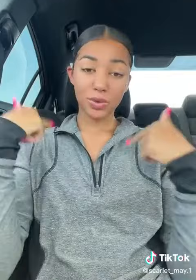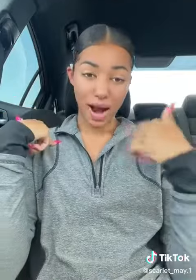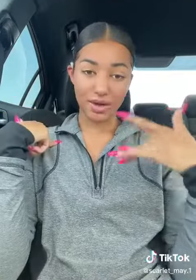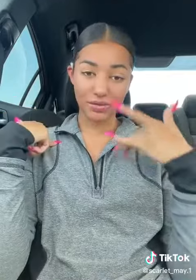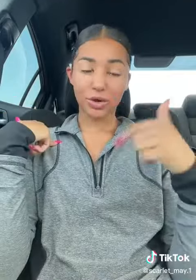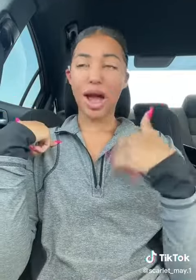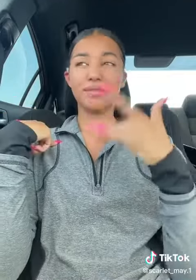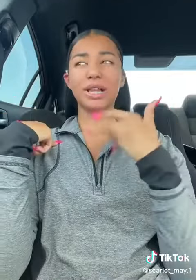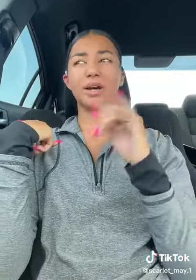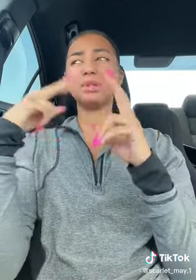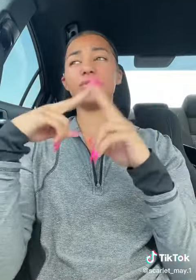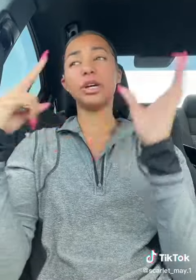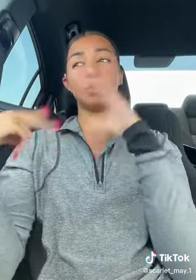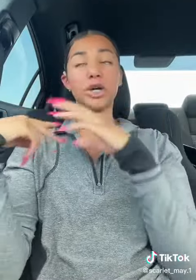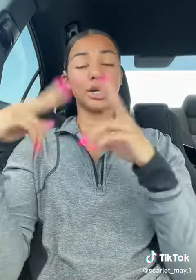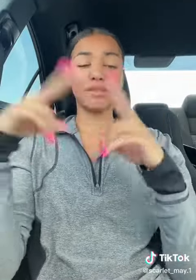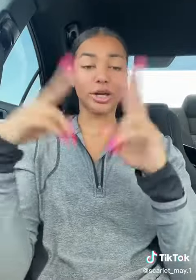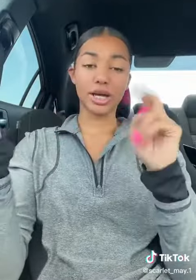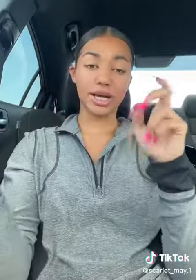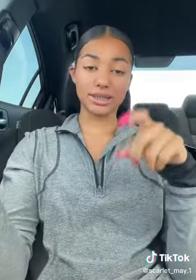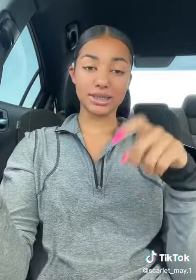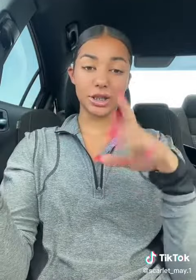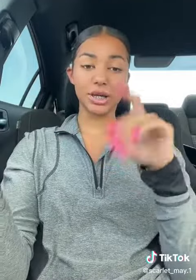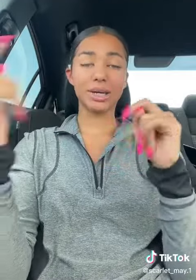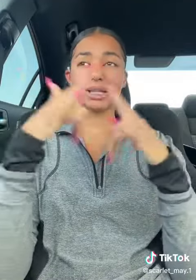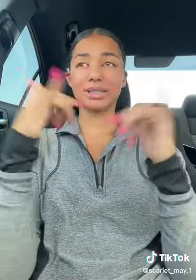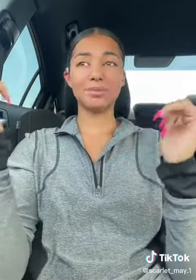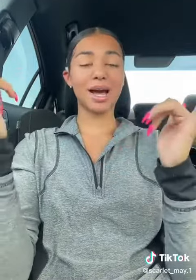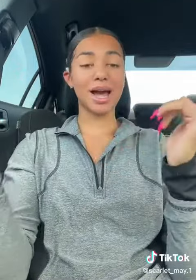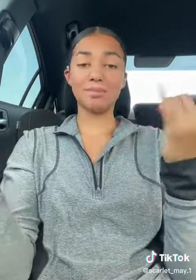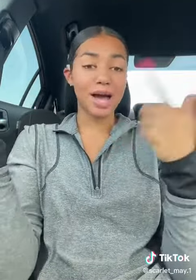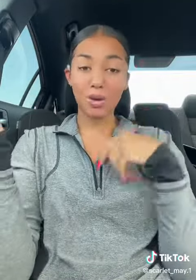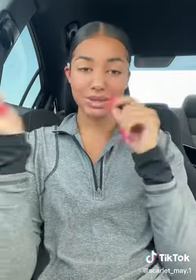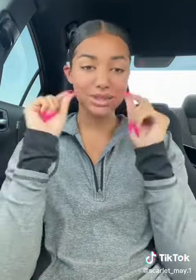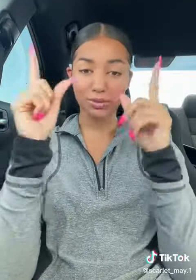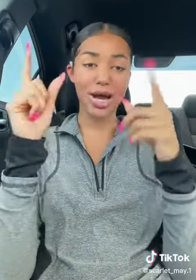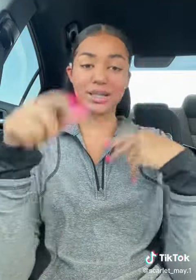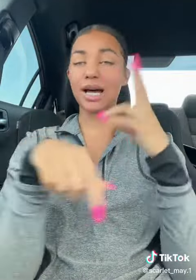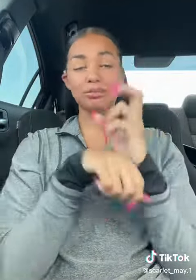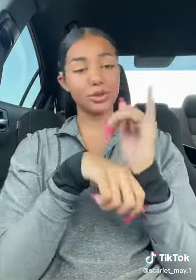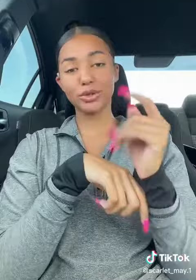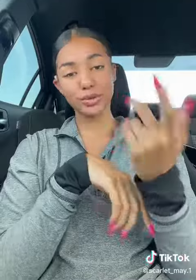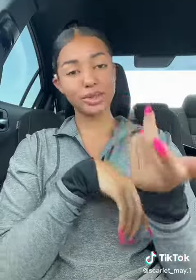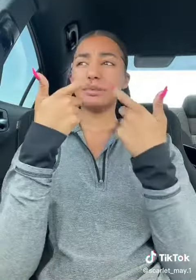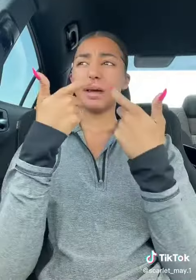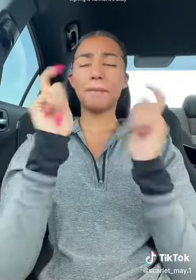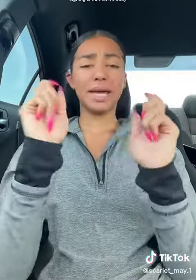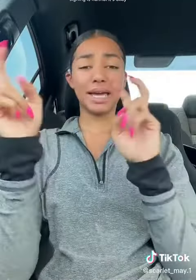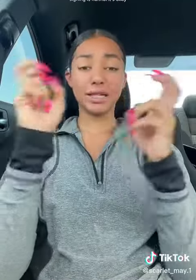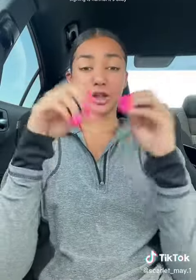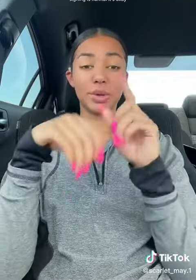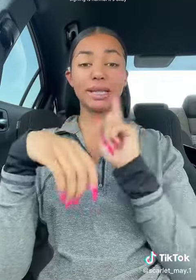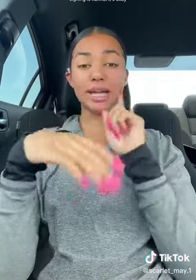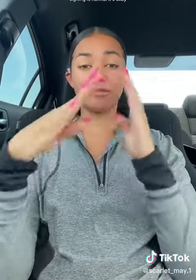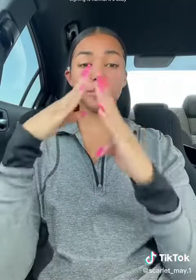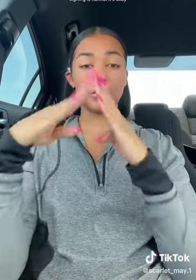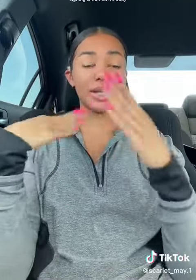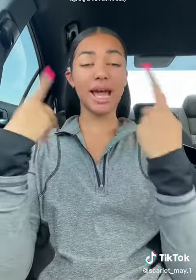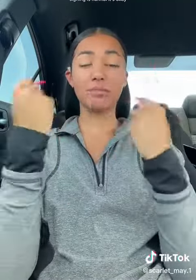I feel? I feel like it was very weird and very unnecessary, but at the same time, I wasn't surprised. I'm used to it. It's been a big issue in the deaf community. I've been